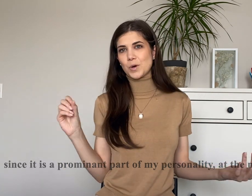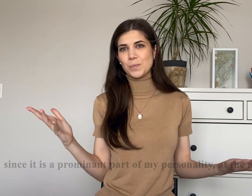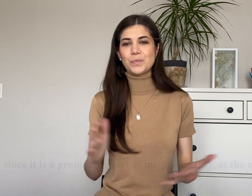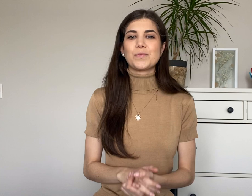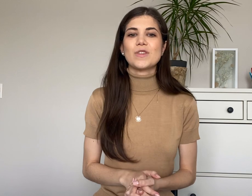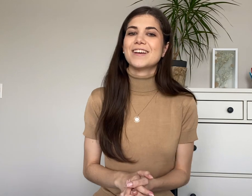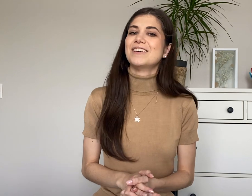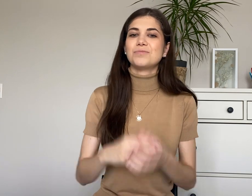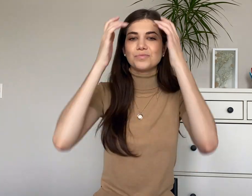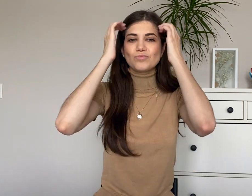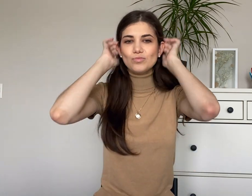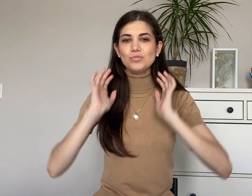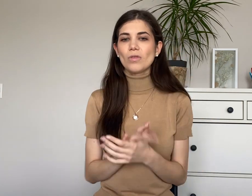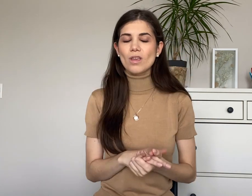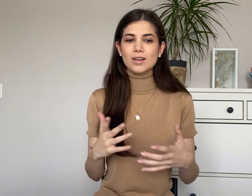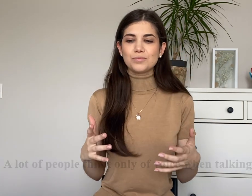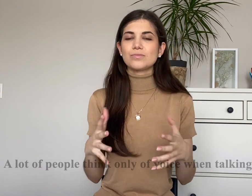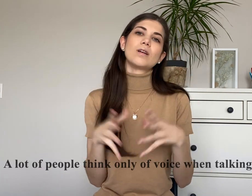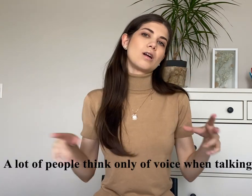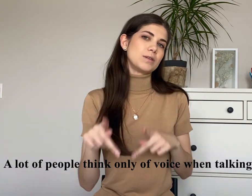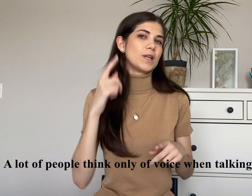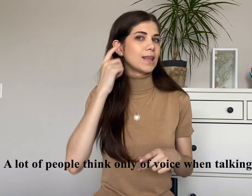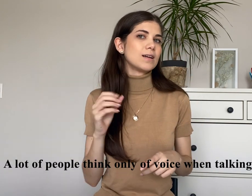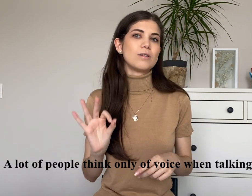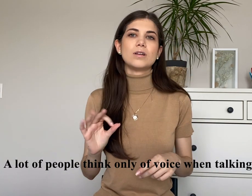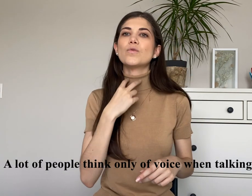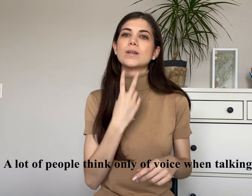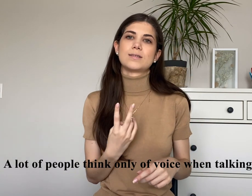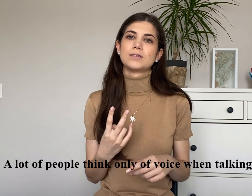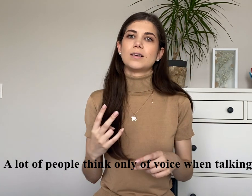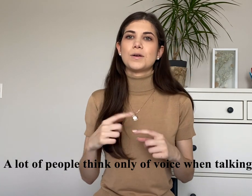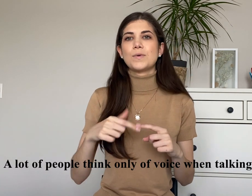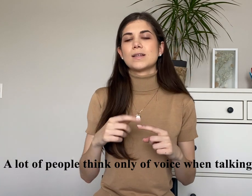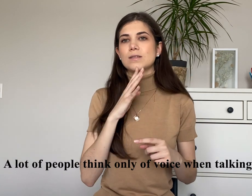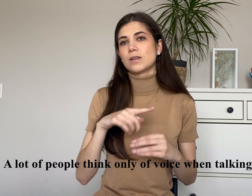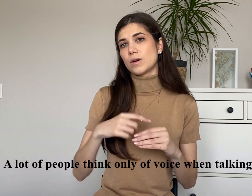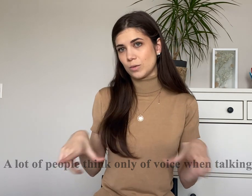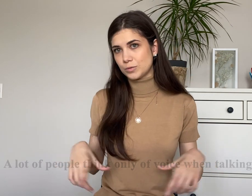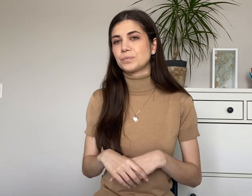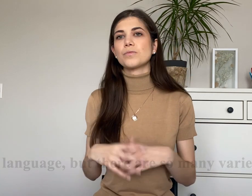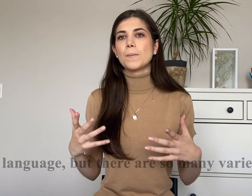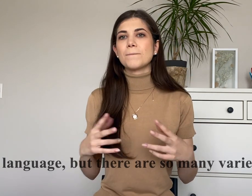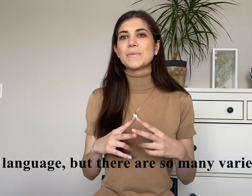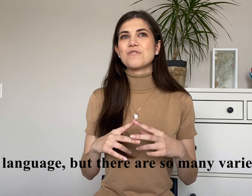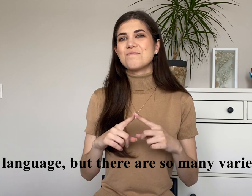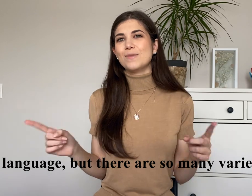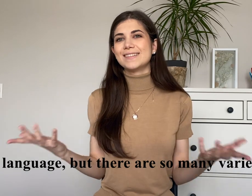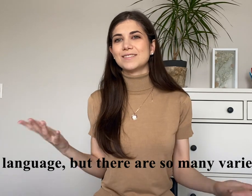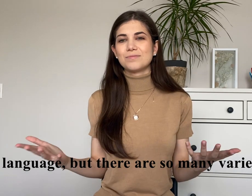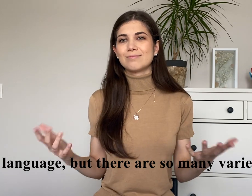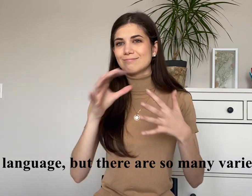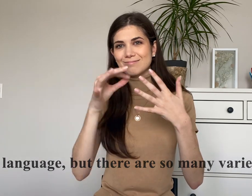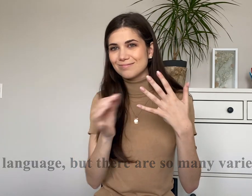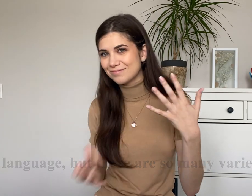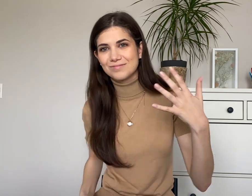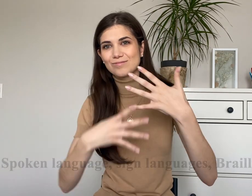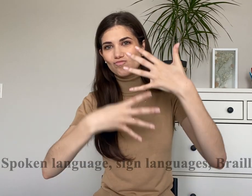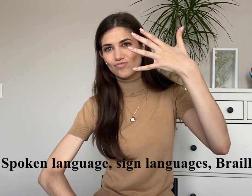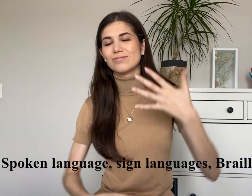moment. A lot of people think only of voice when talking about language, but there are so many varieties: spoken